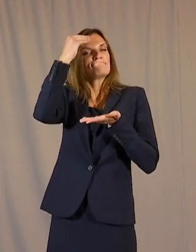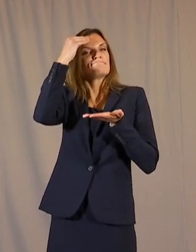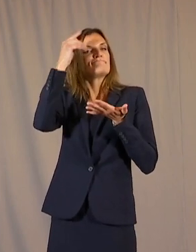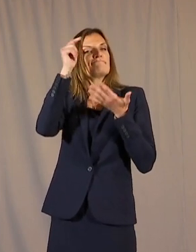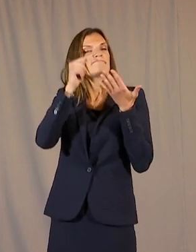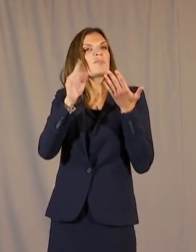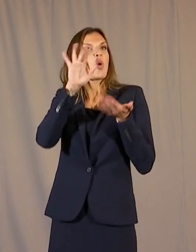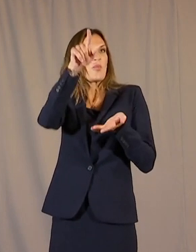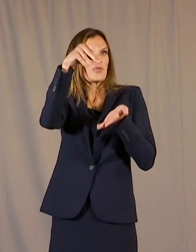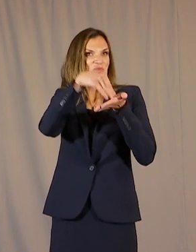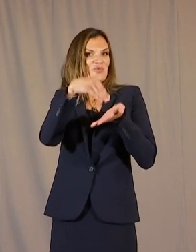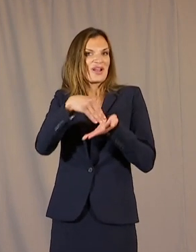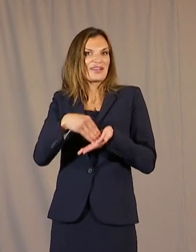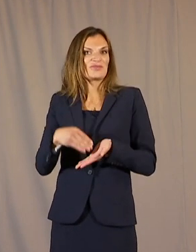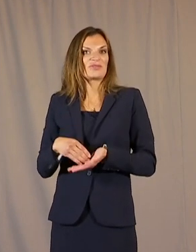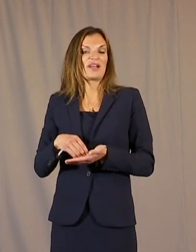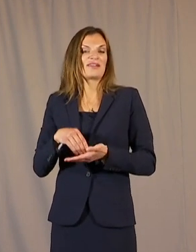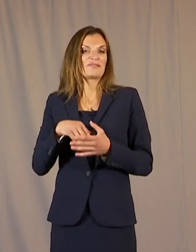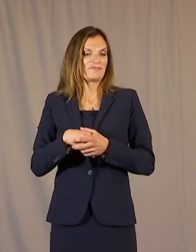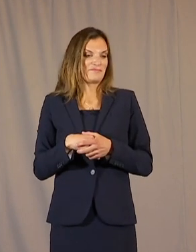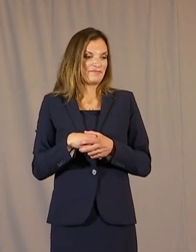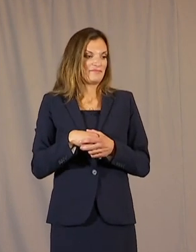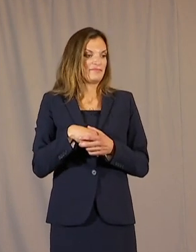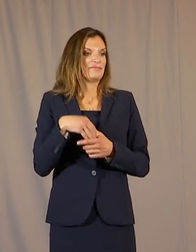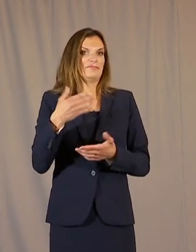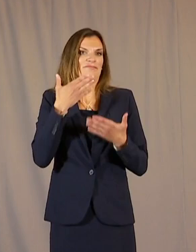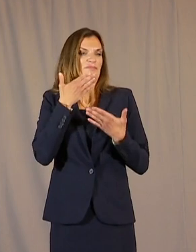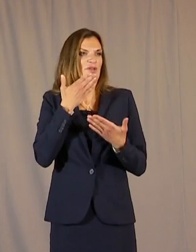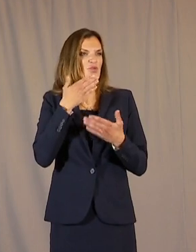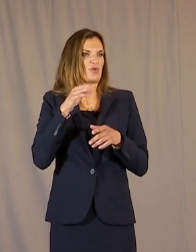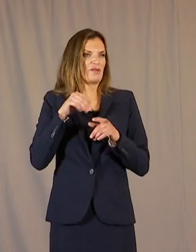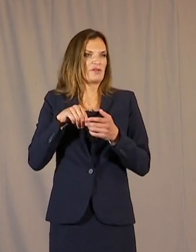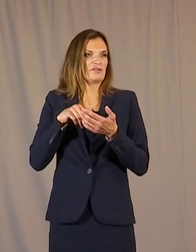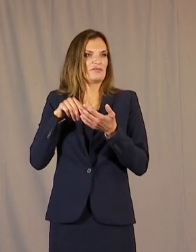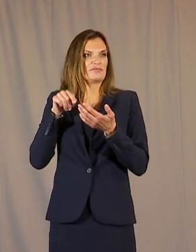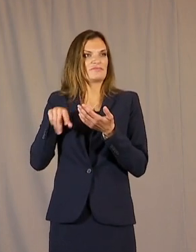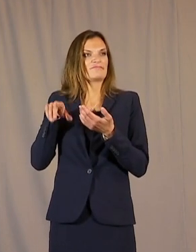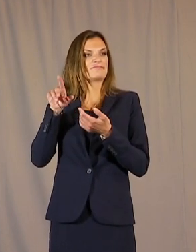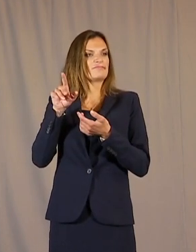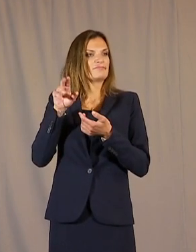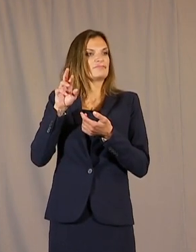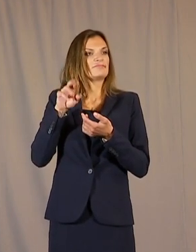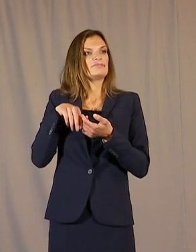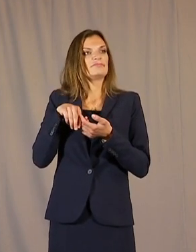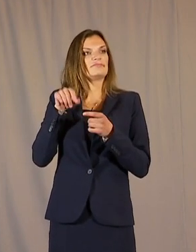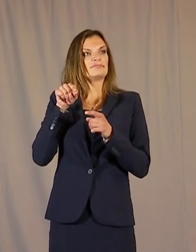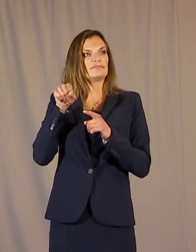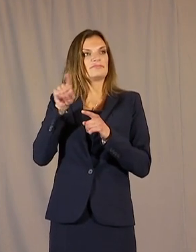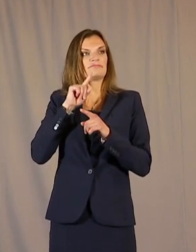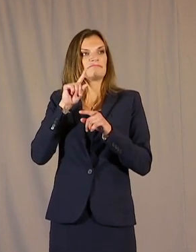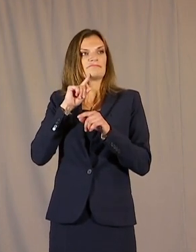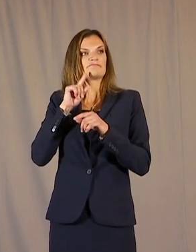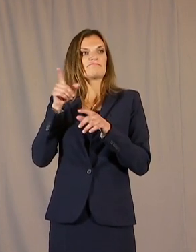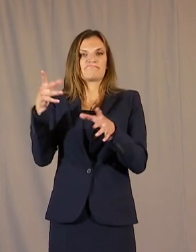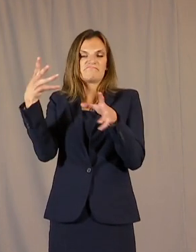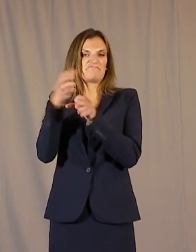Robert is a great synthesizer. That was my takeaway. He just gave a wealth of information in like 3 minutes.